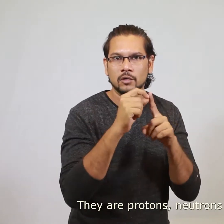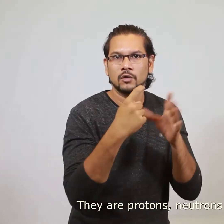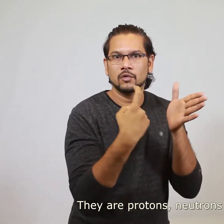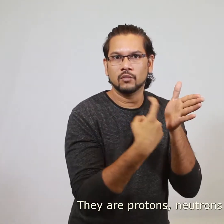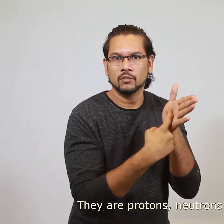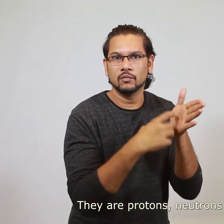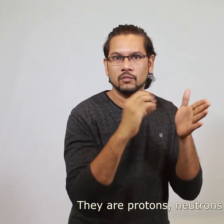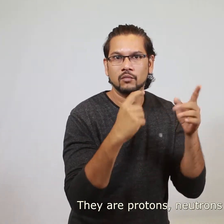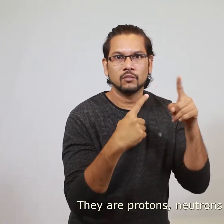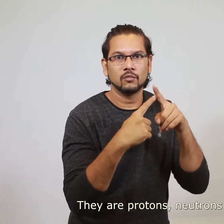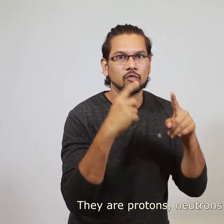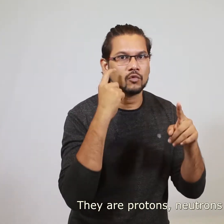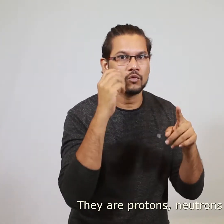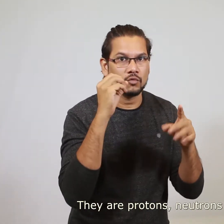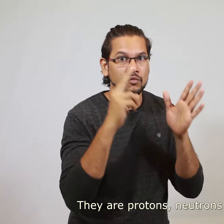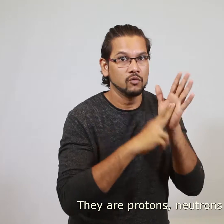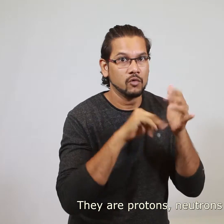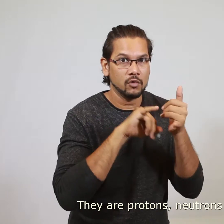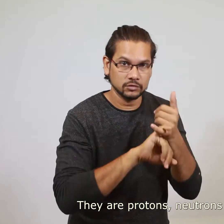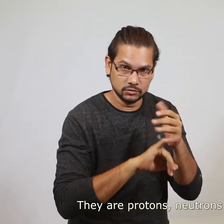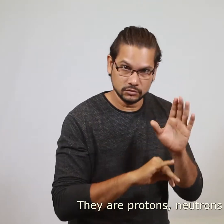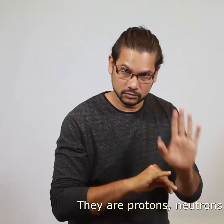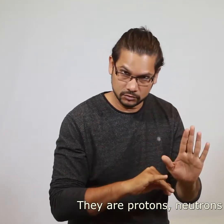They are protons,